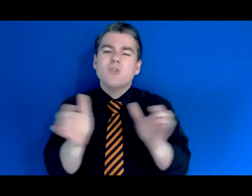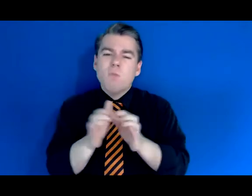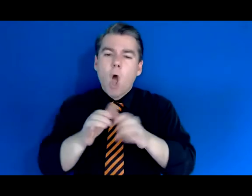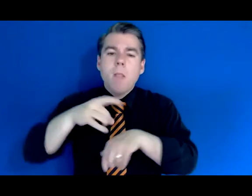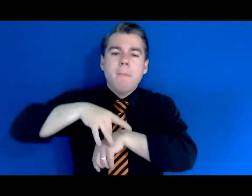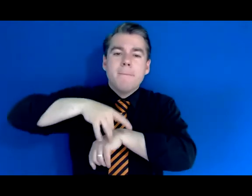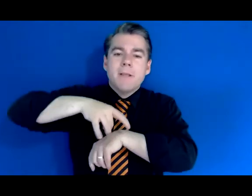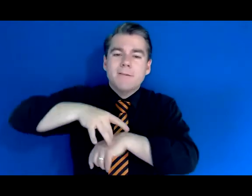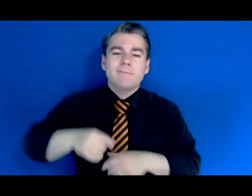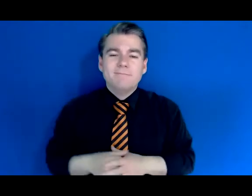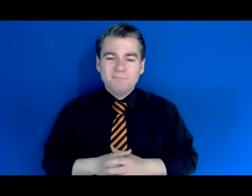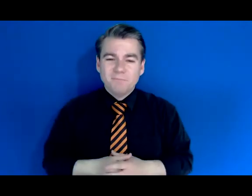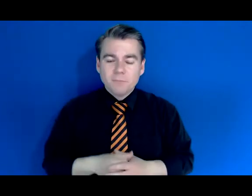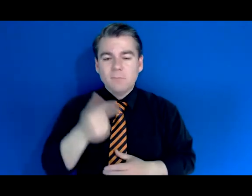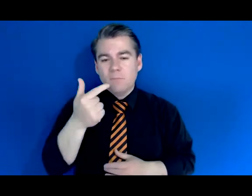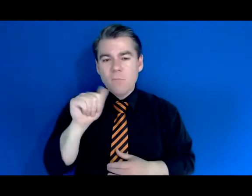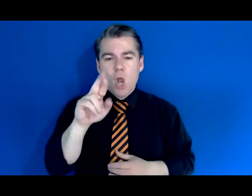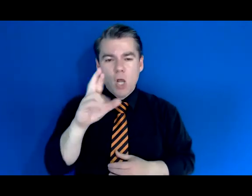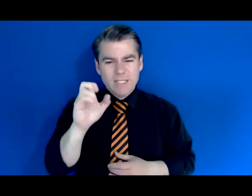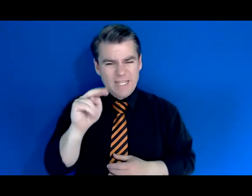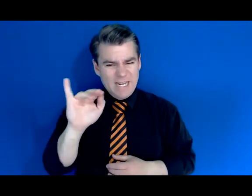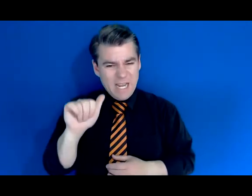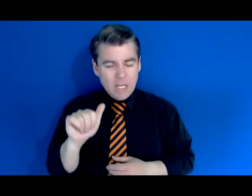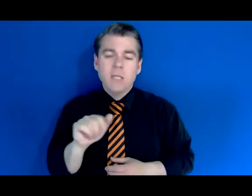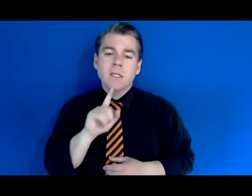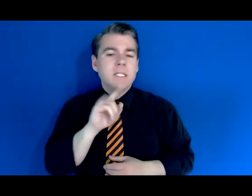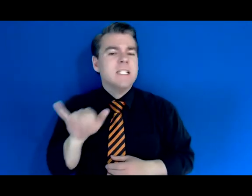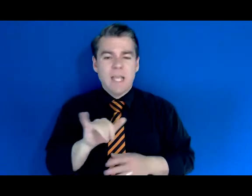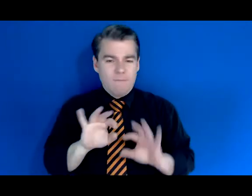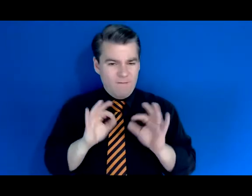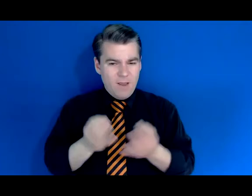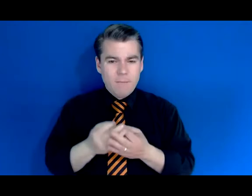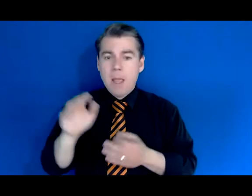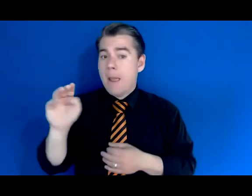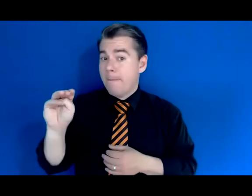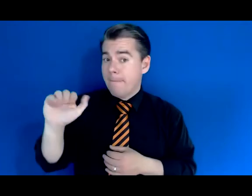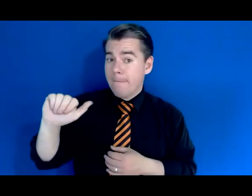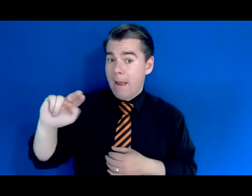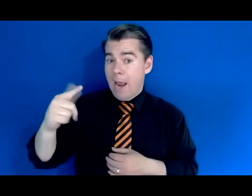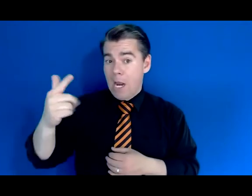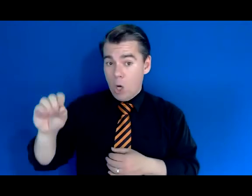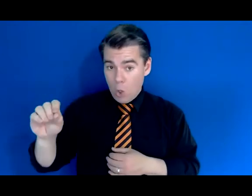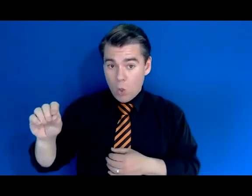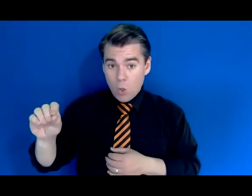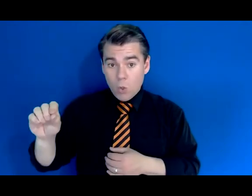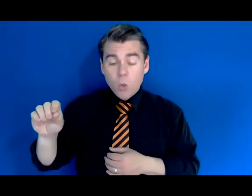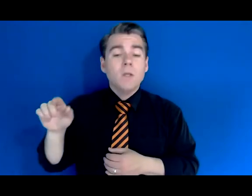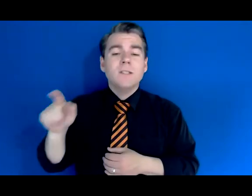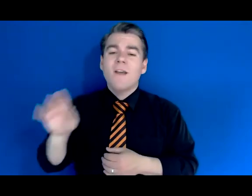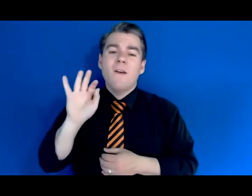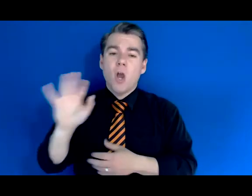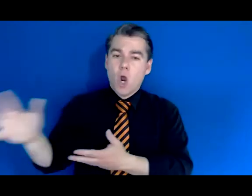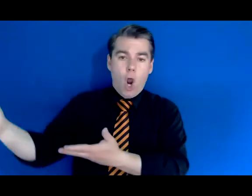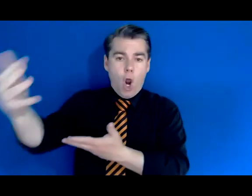Garcinia is part of the same family as mangosteens. The fruit is harvested, dried, and ground